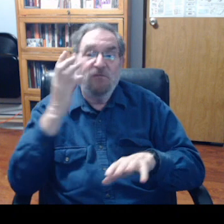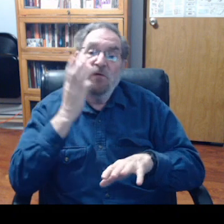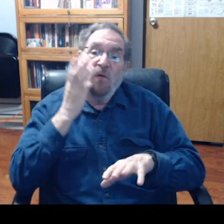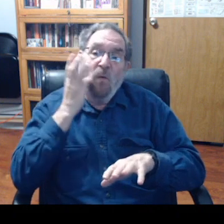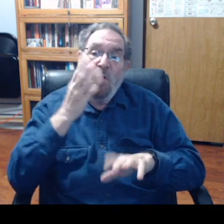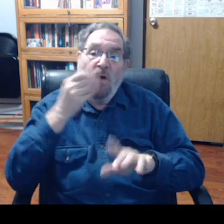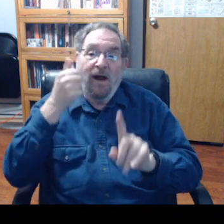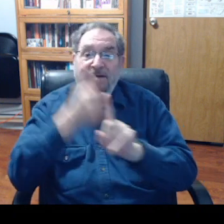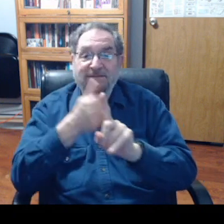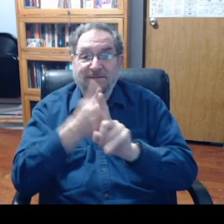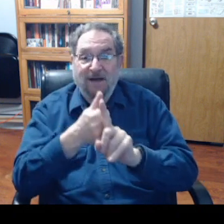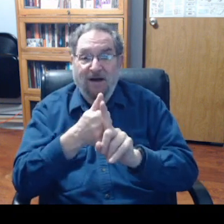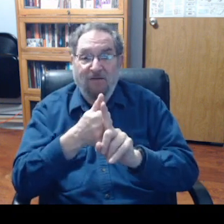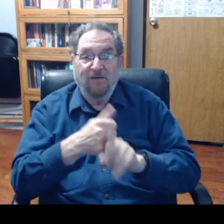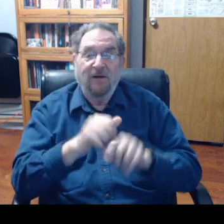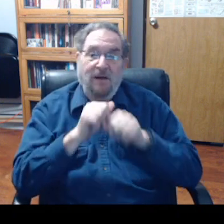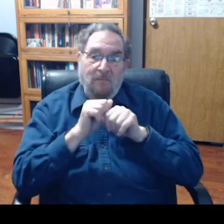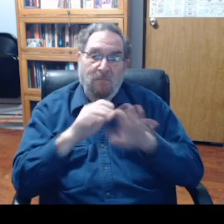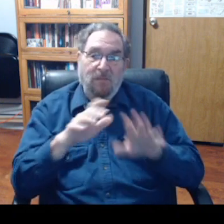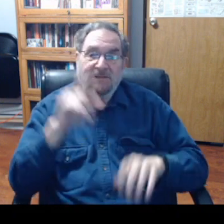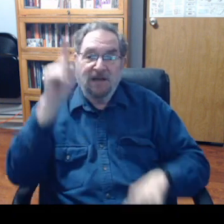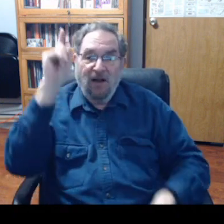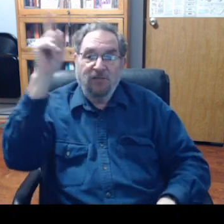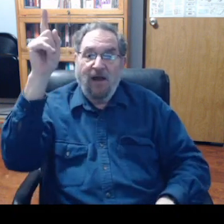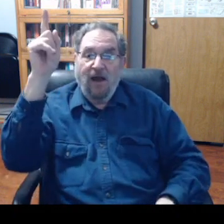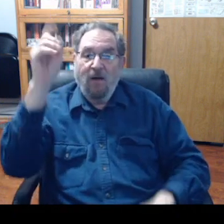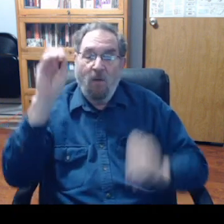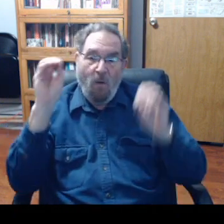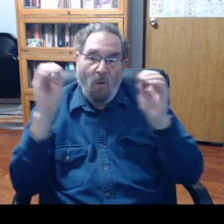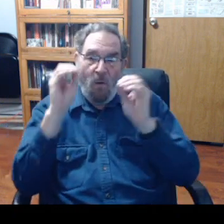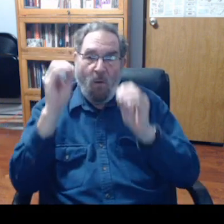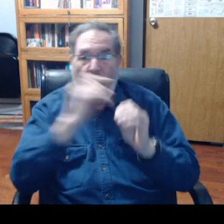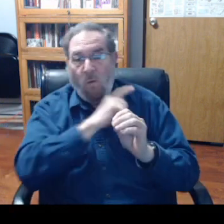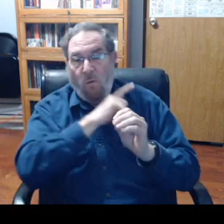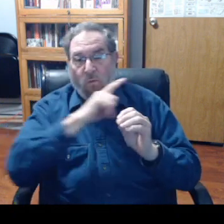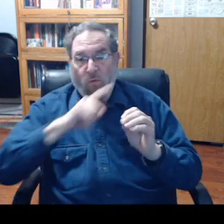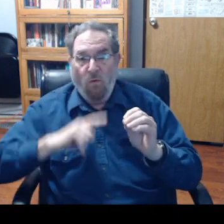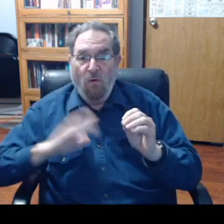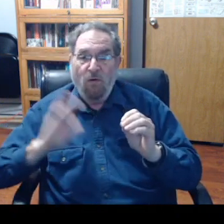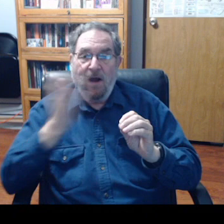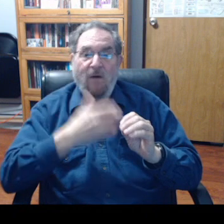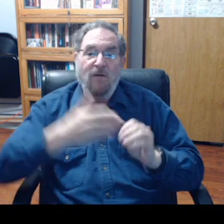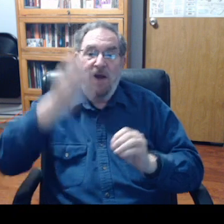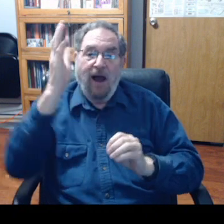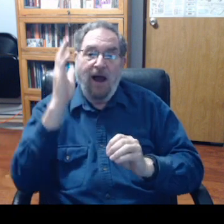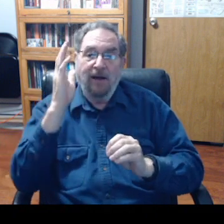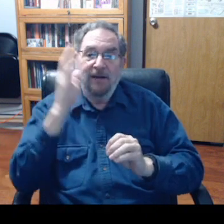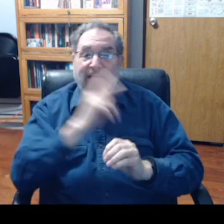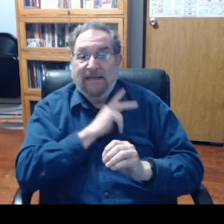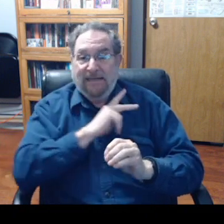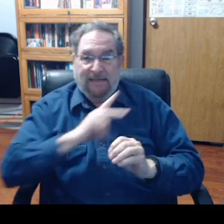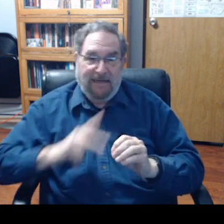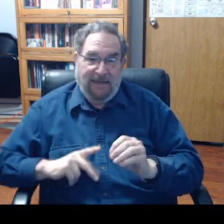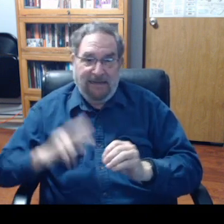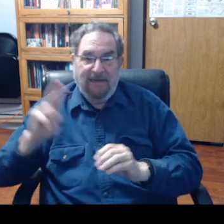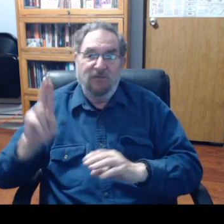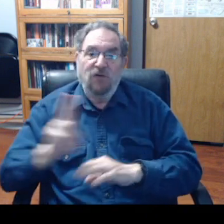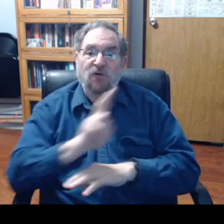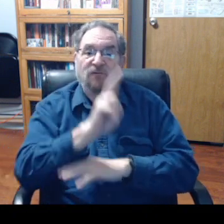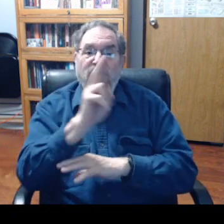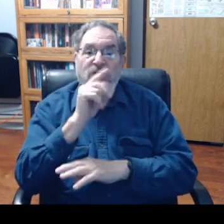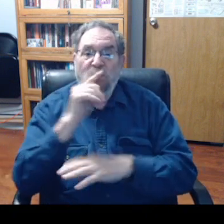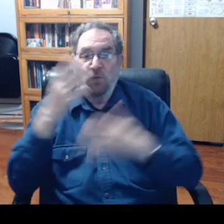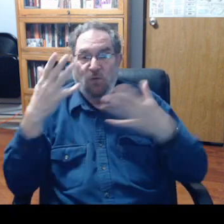blessing for the wine itself. Blessed art thou, Lord our God, King